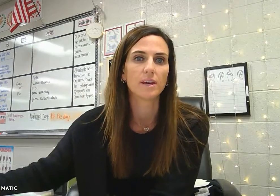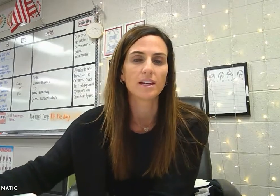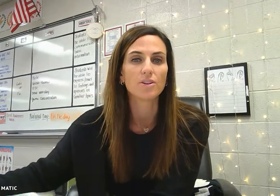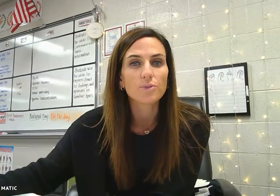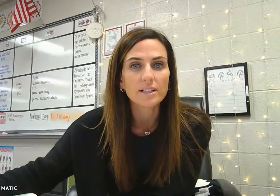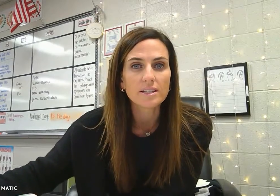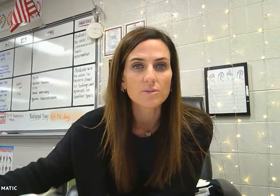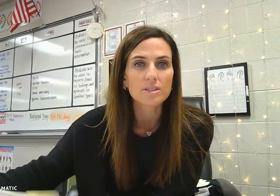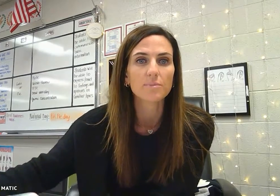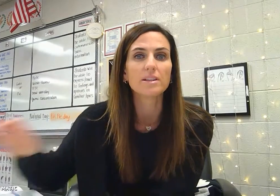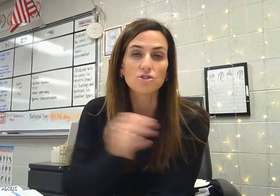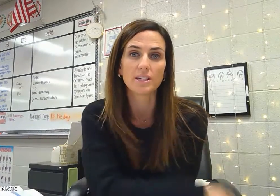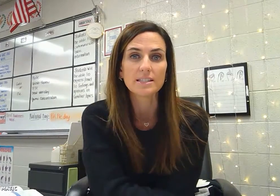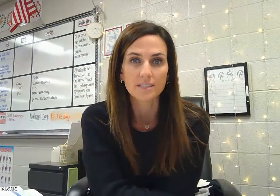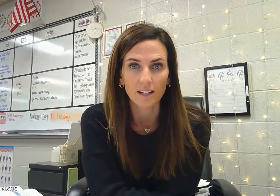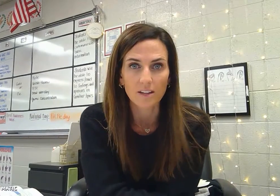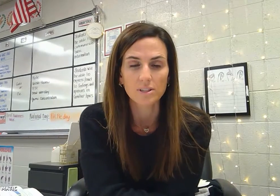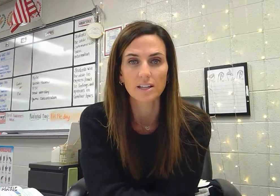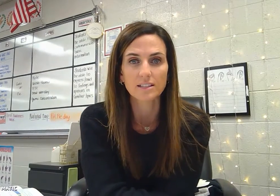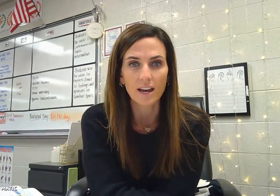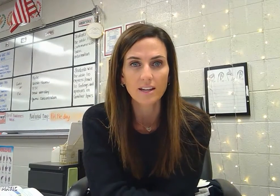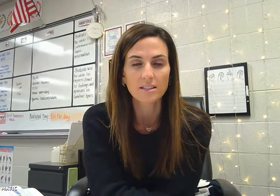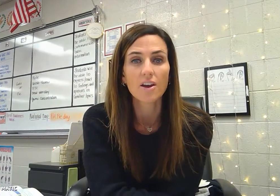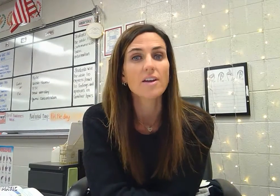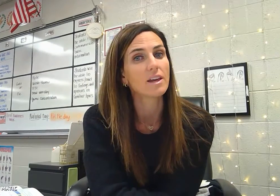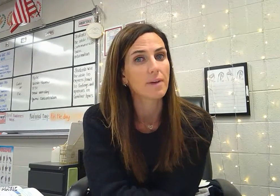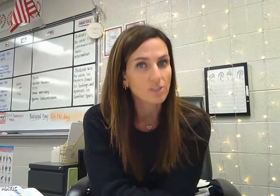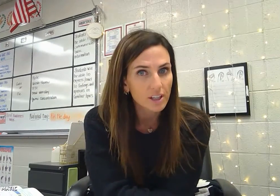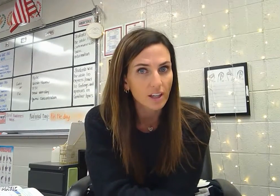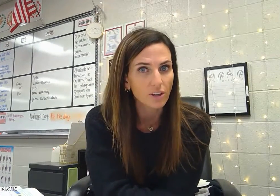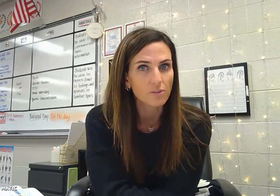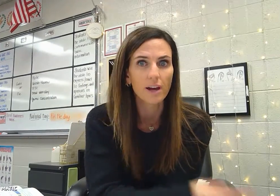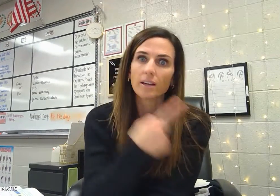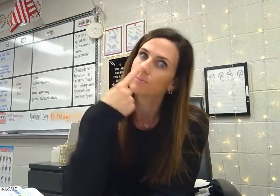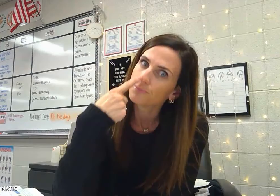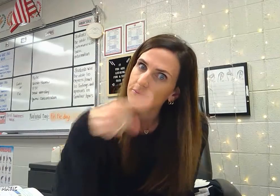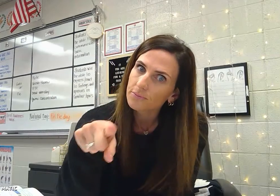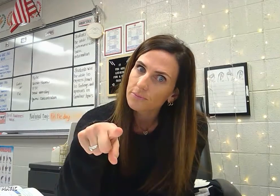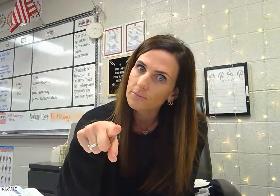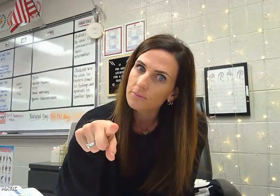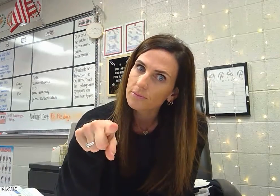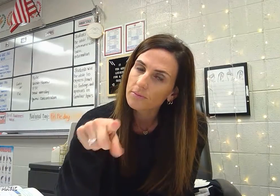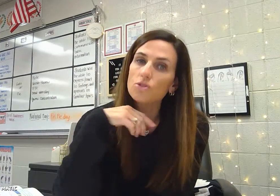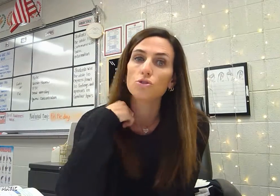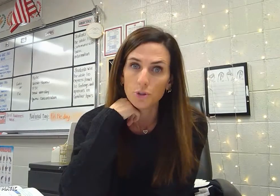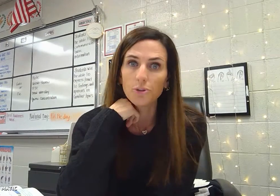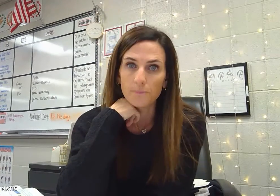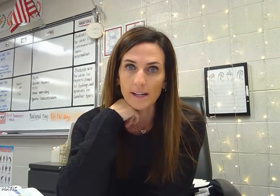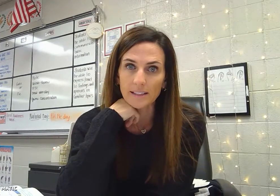making noise when somebody's trying to study or take a test, they might look at you like, do you